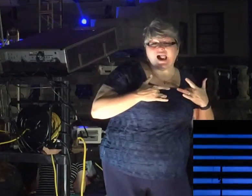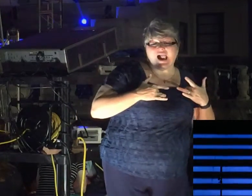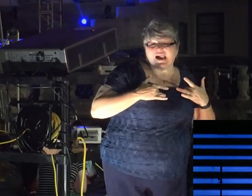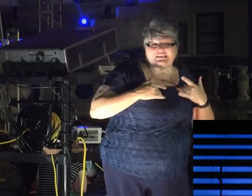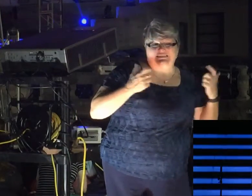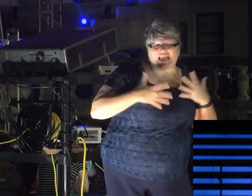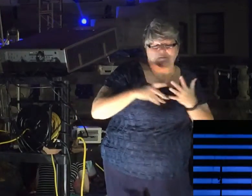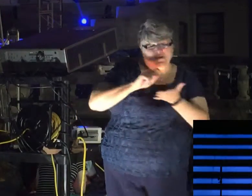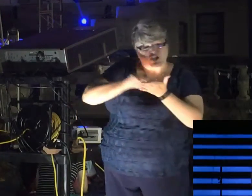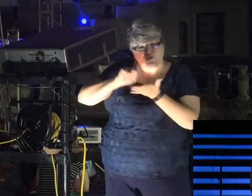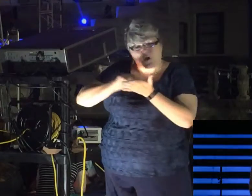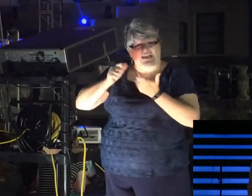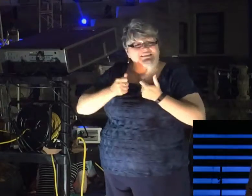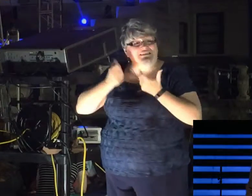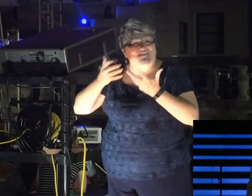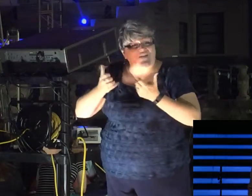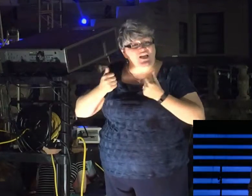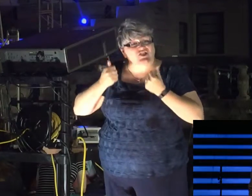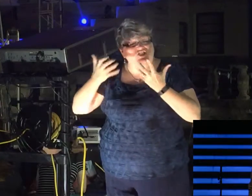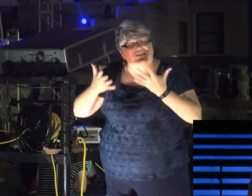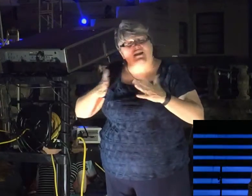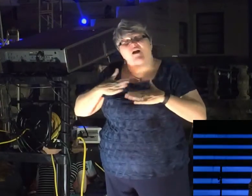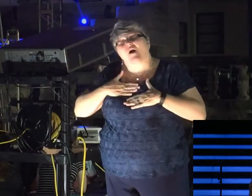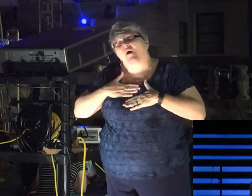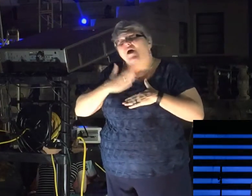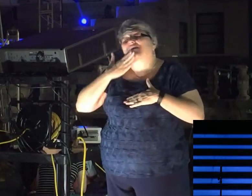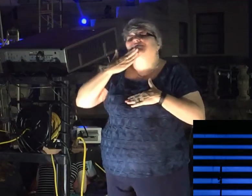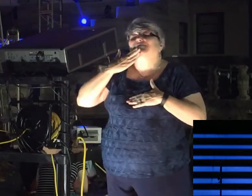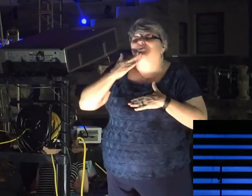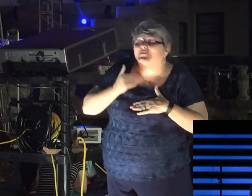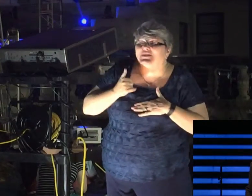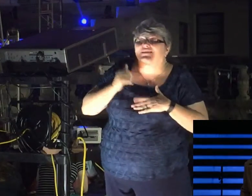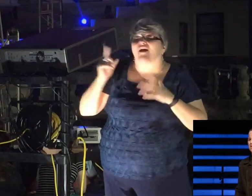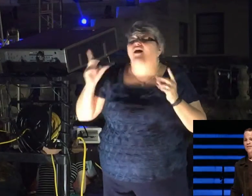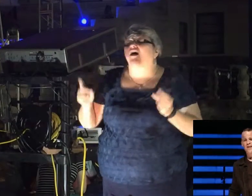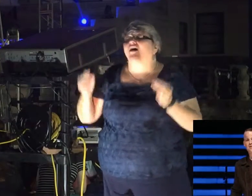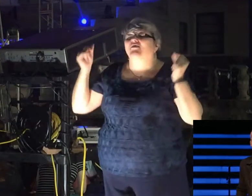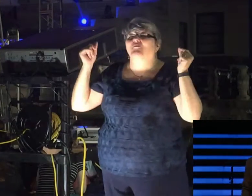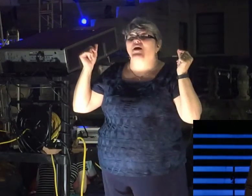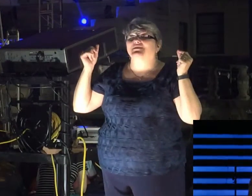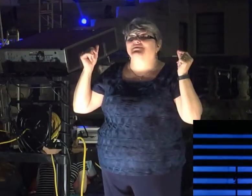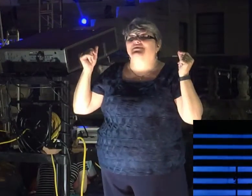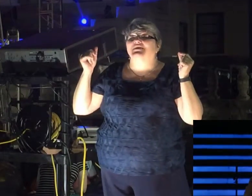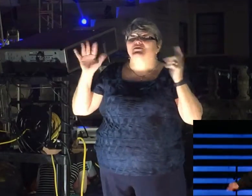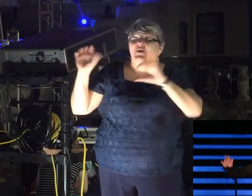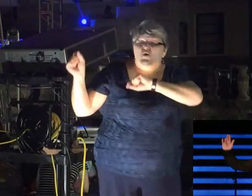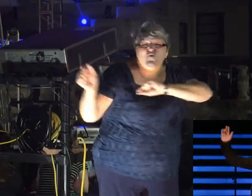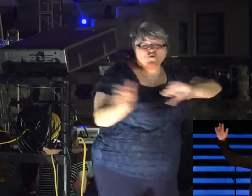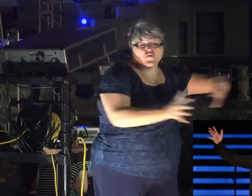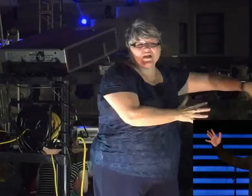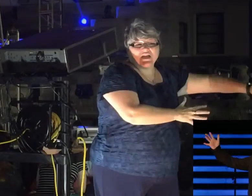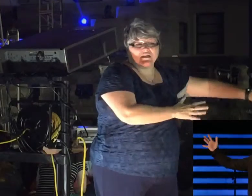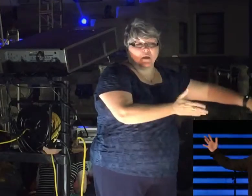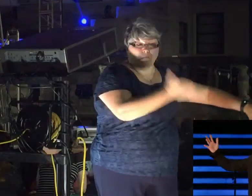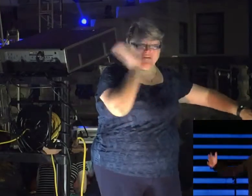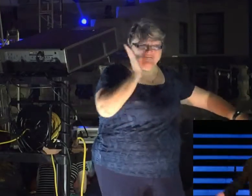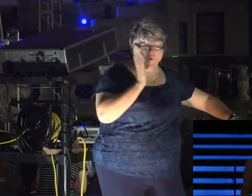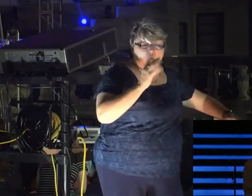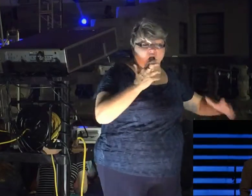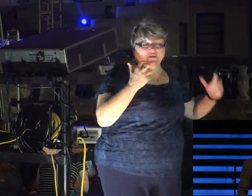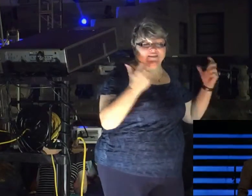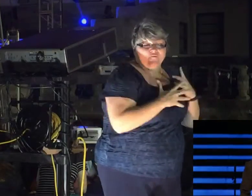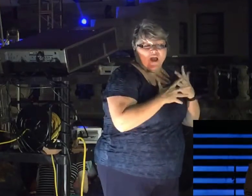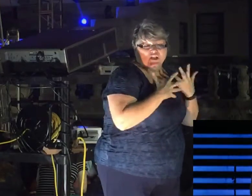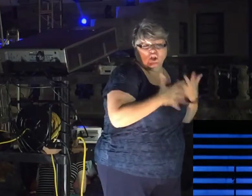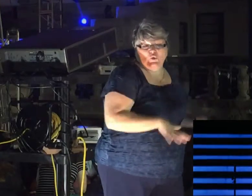knew. And yet he writes in his confessions, oh, how sweet it was all at once to be rid of what I once